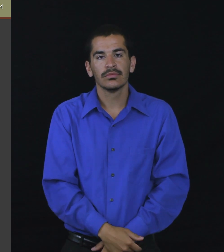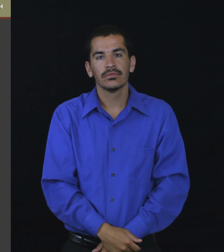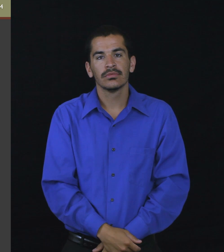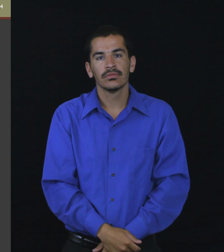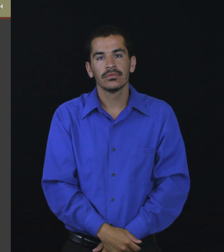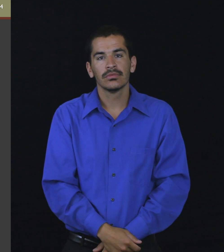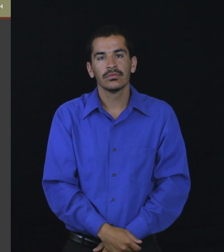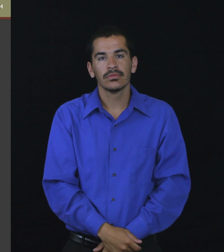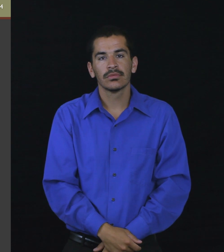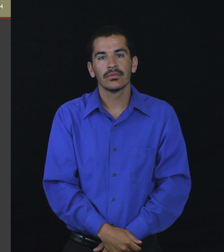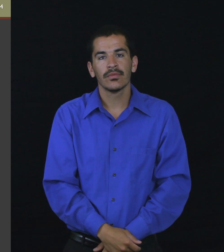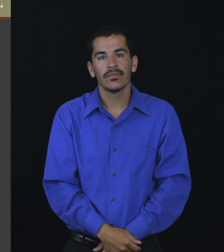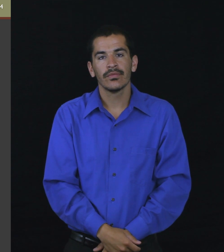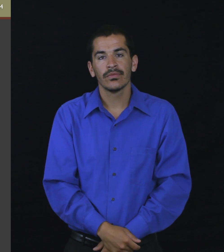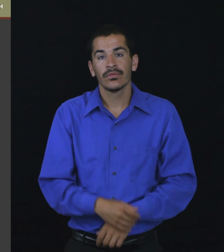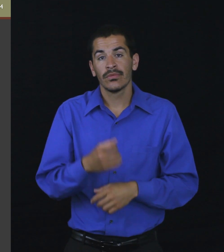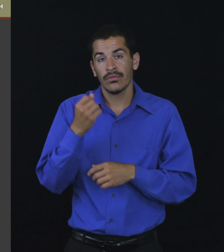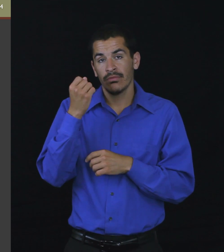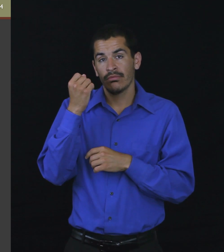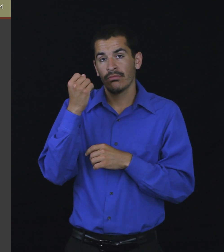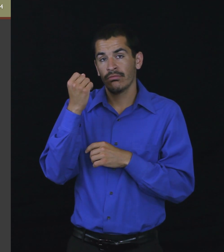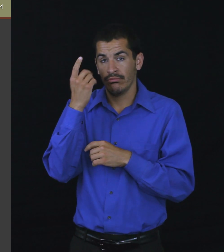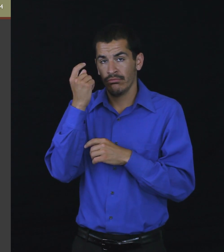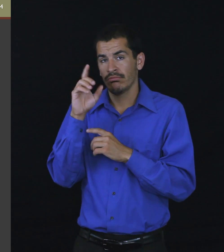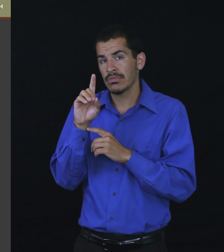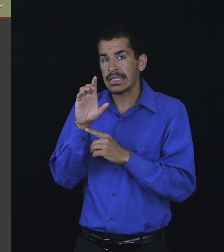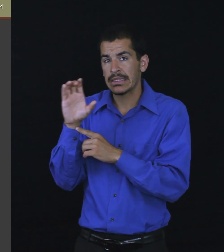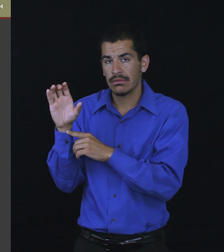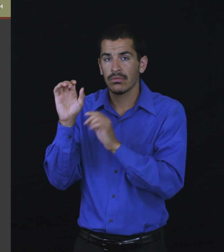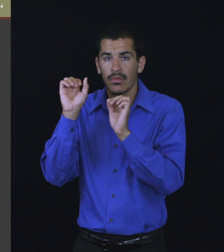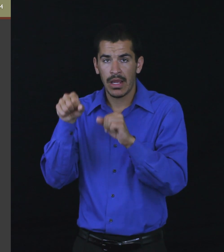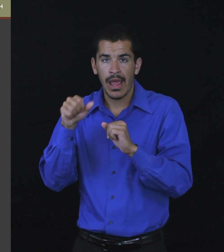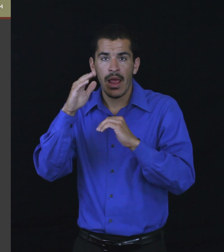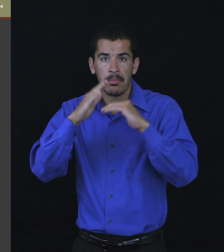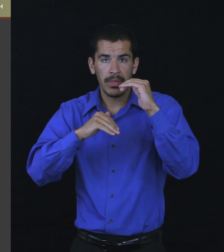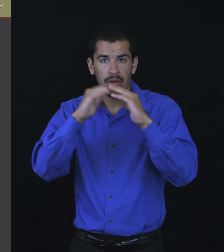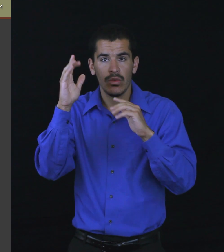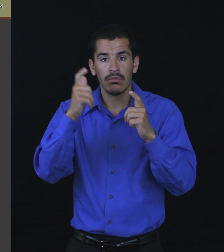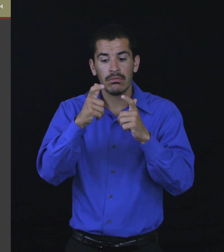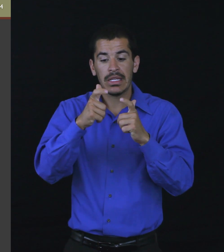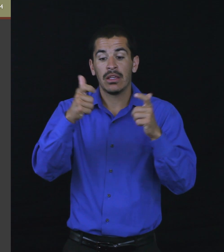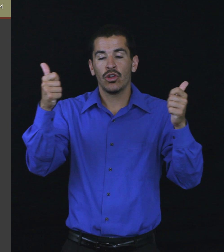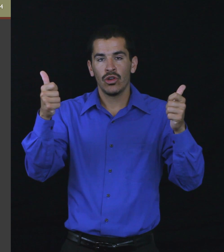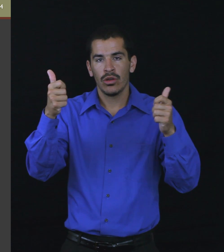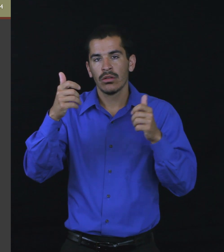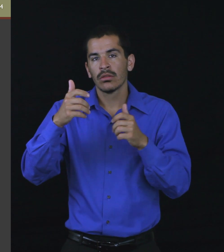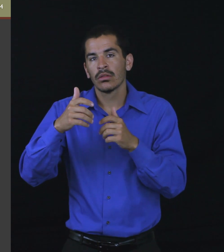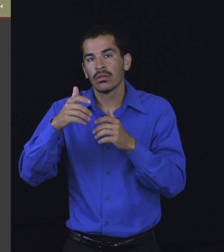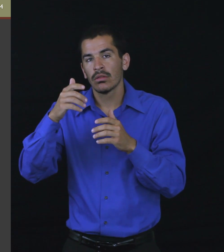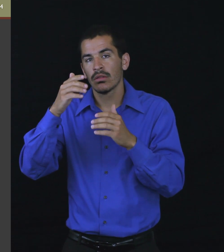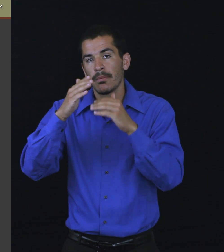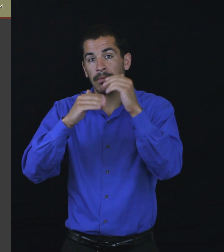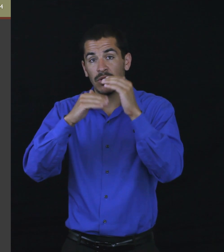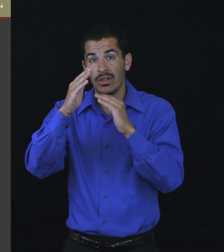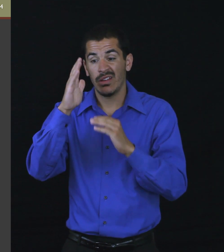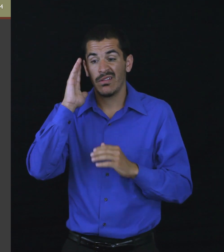The DCC could build a larger facility in the future that would